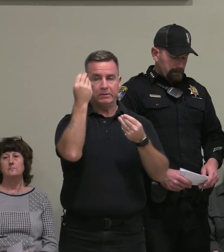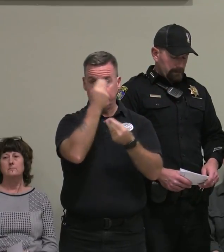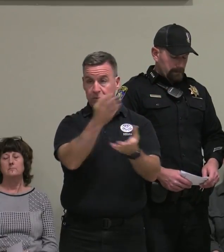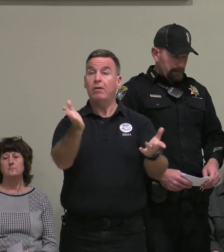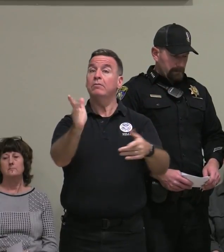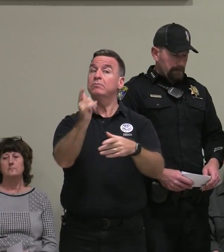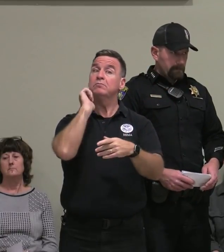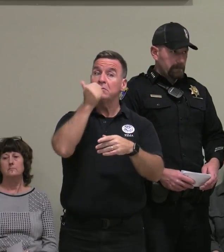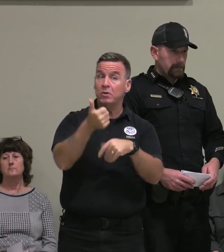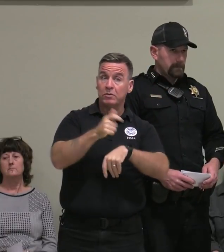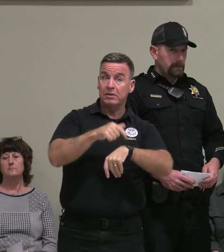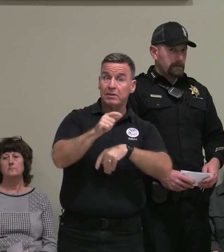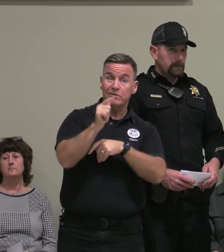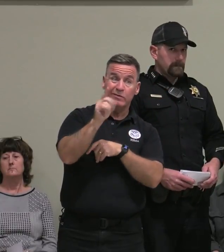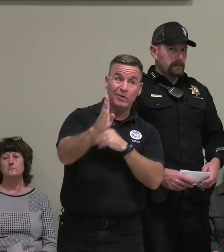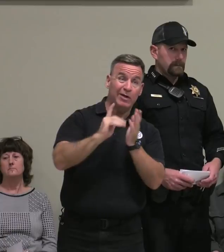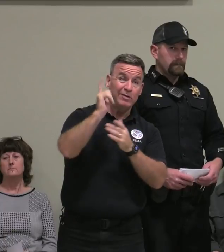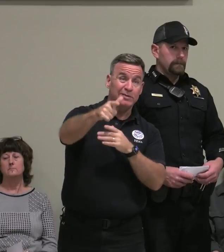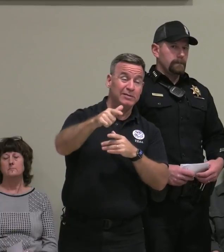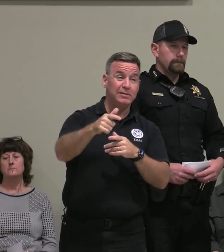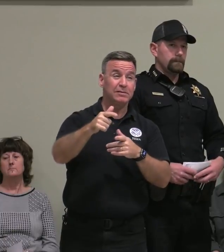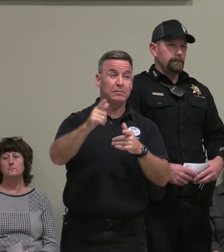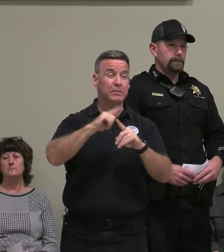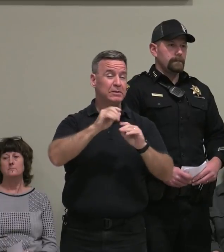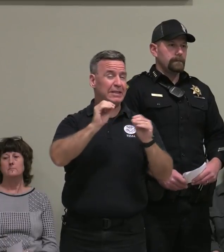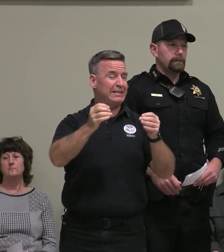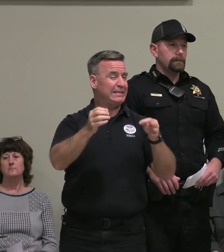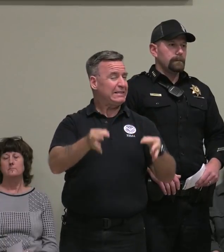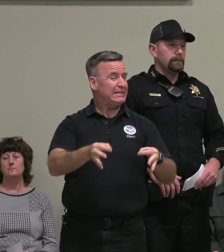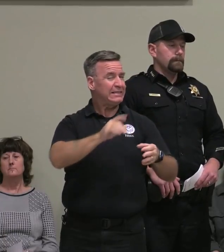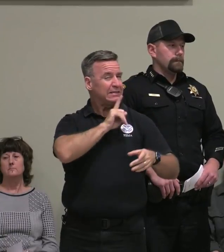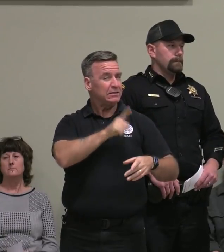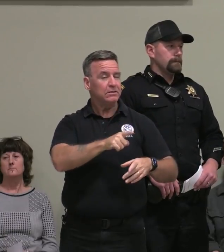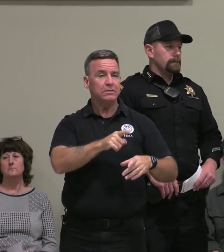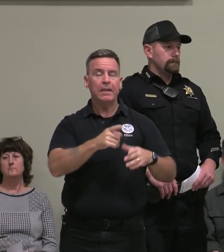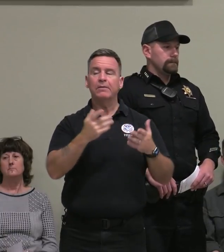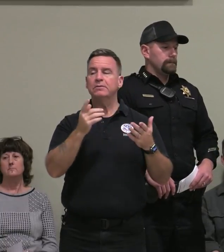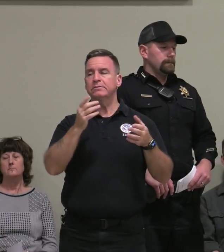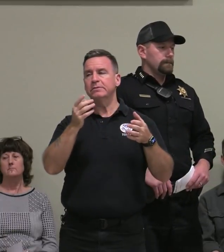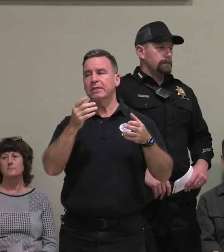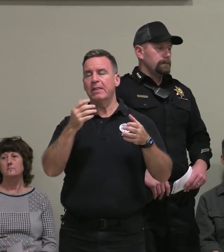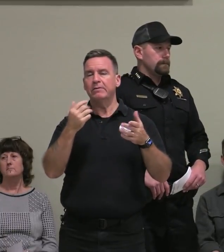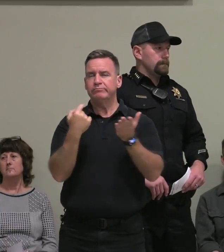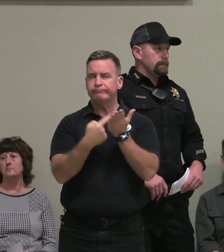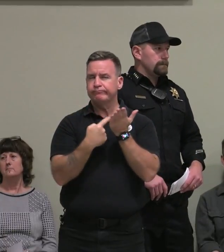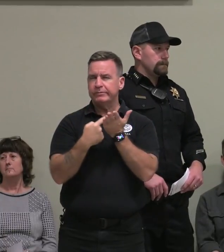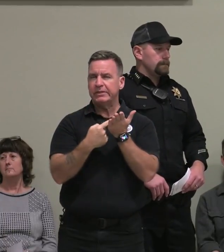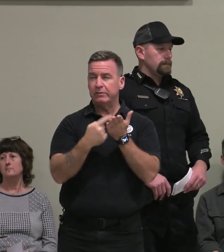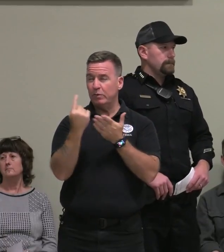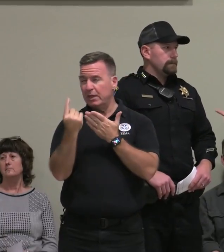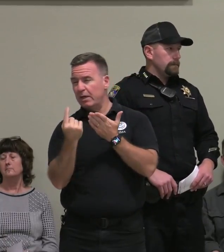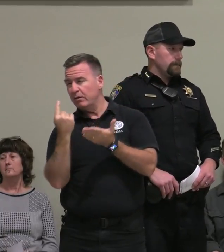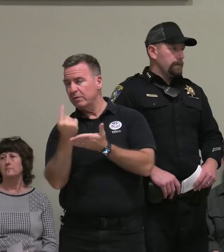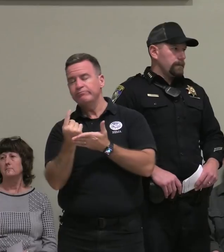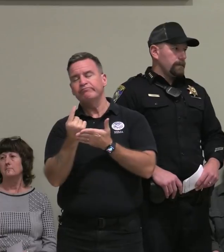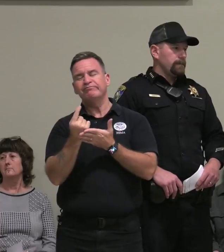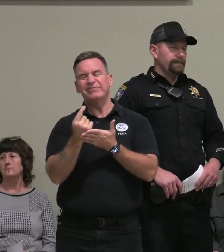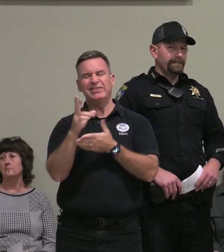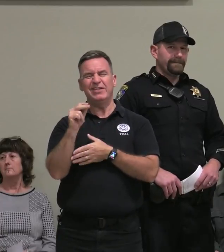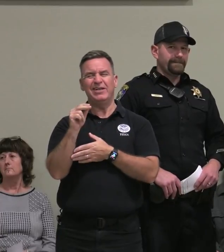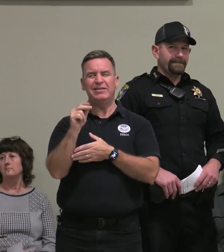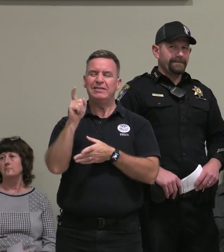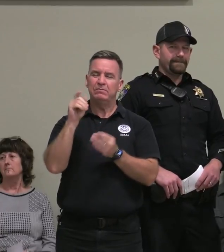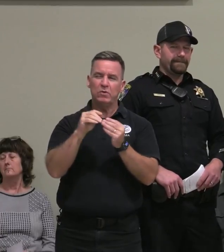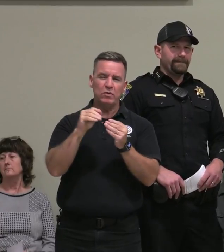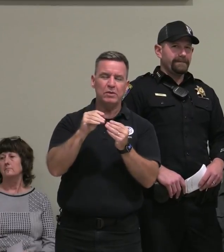people a time frame that doesn't have a level of certainty. And so we ultimately, there was some discussion about giving an hour. We said, no,